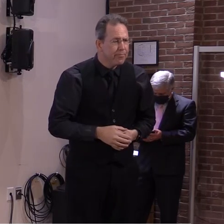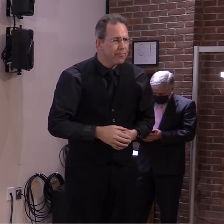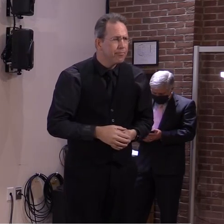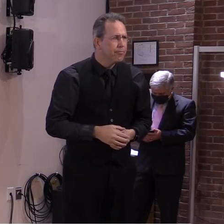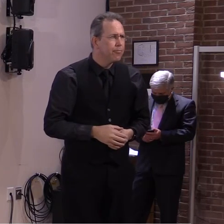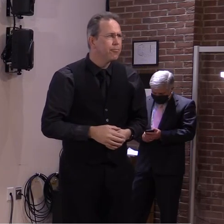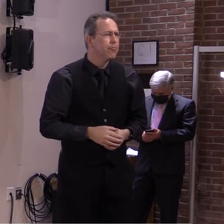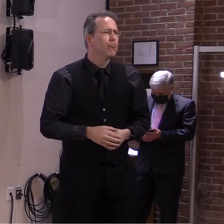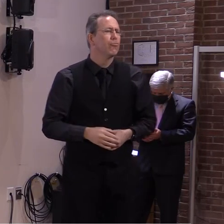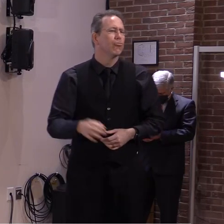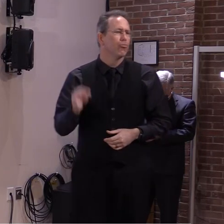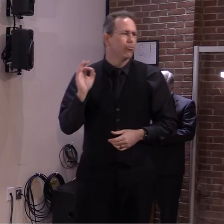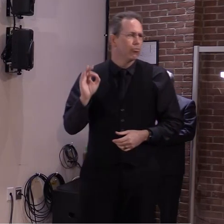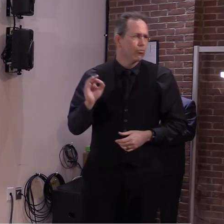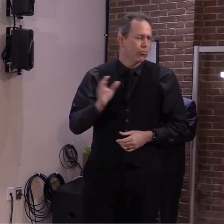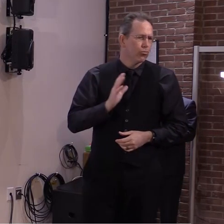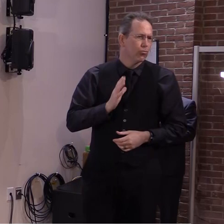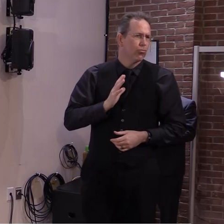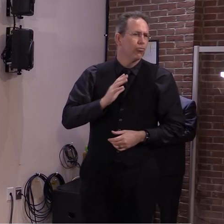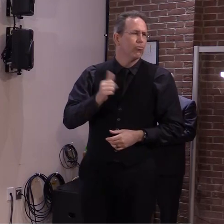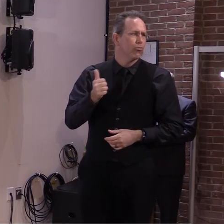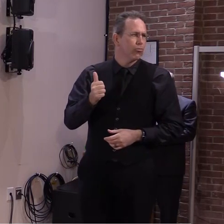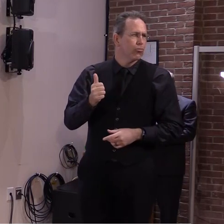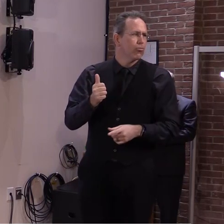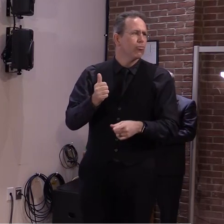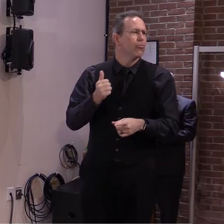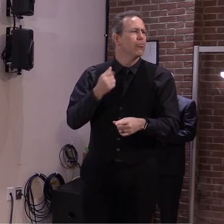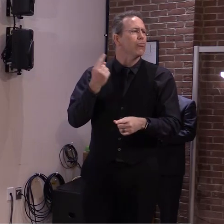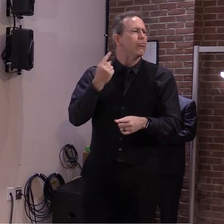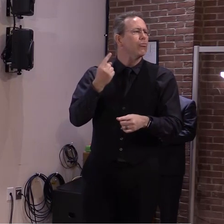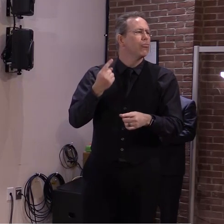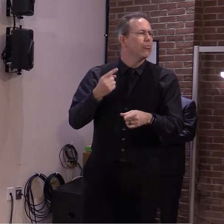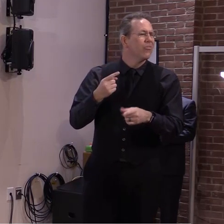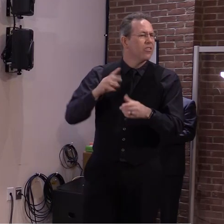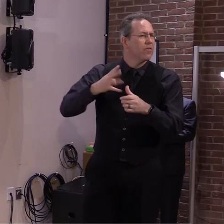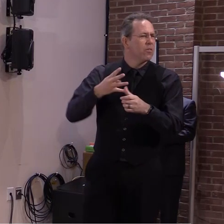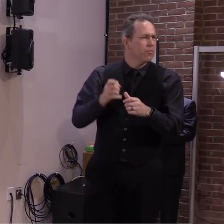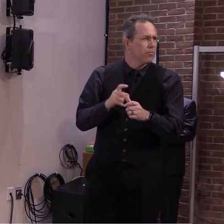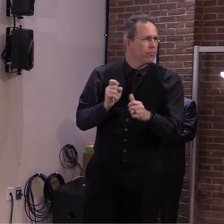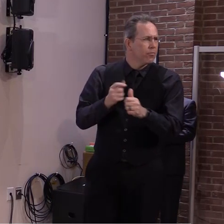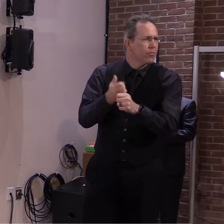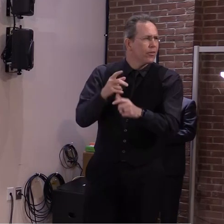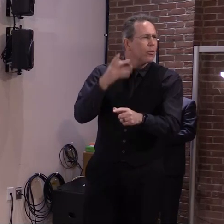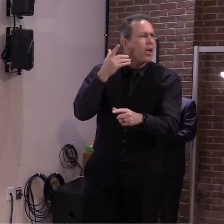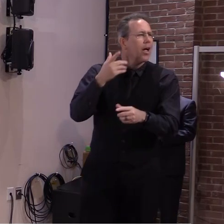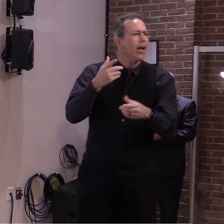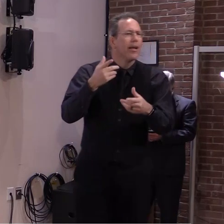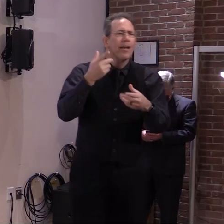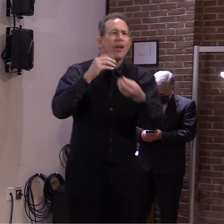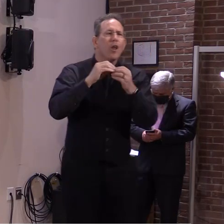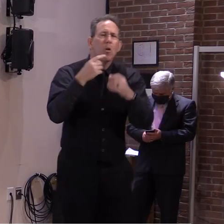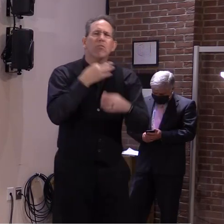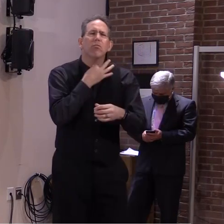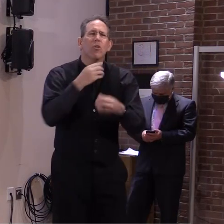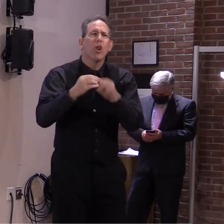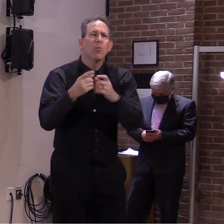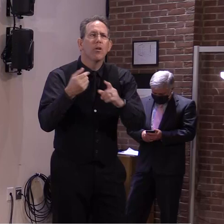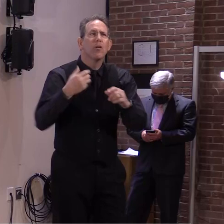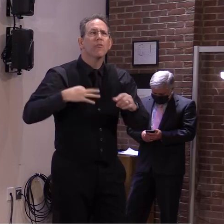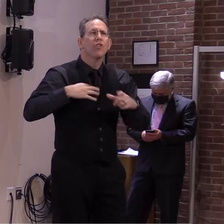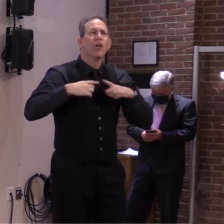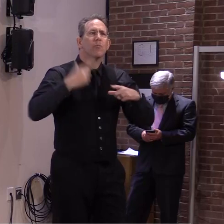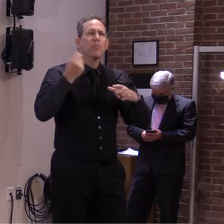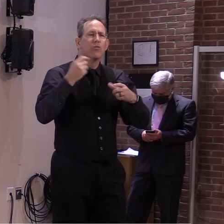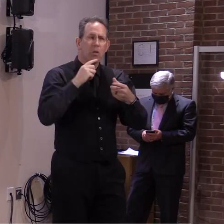Yeah. No, just wondering what the taxpayers, what they'd have to fund. Great. Thank you very much. That'll be my question. Thank